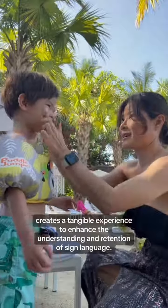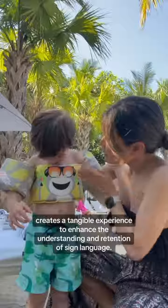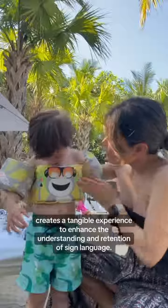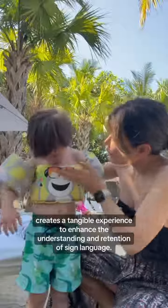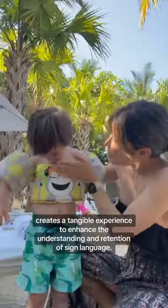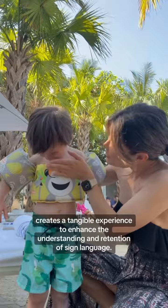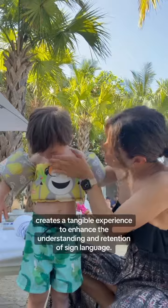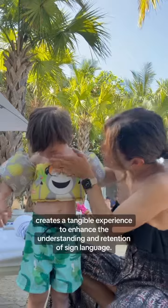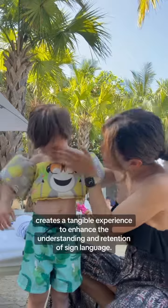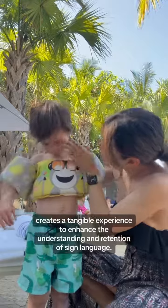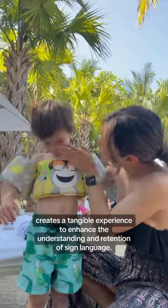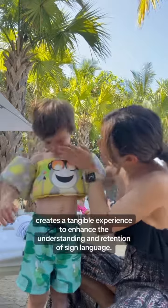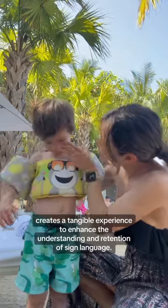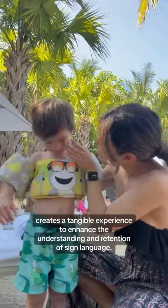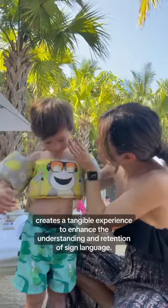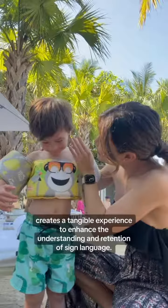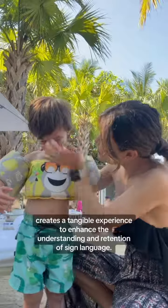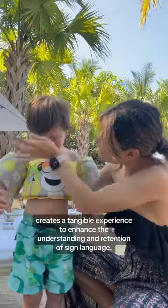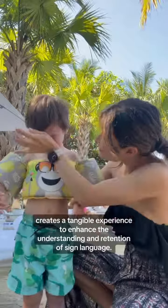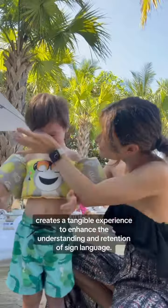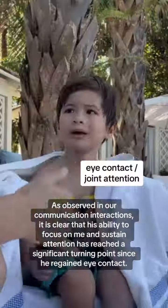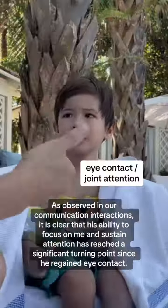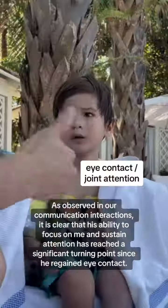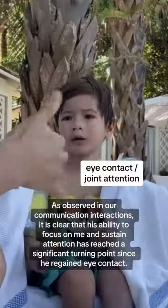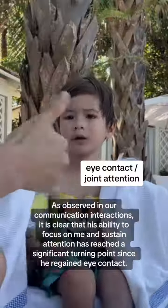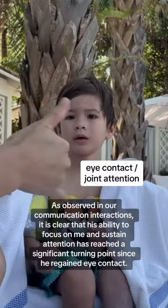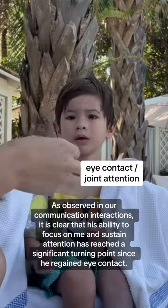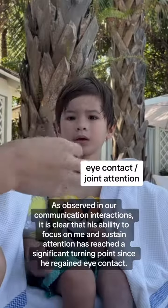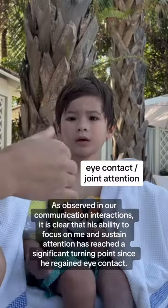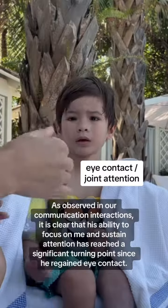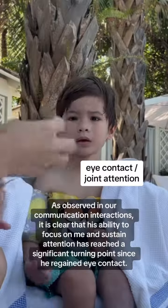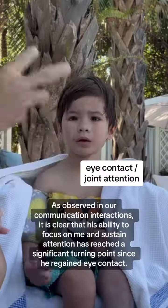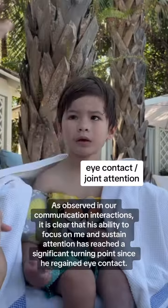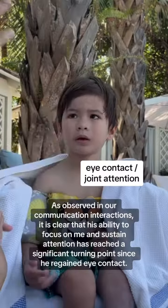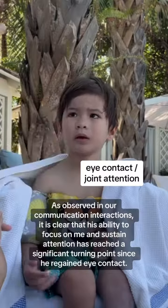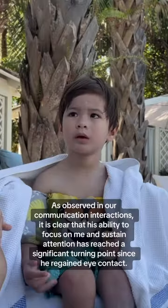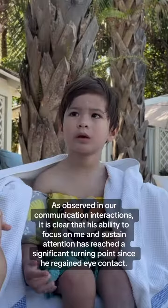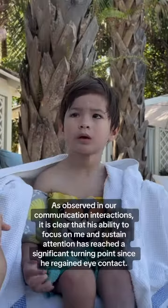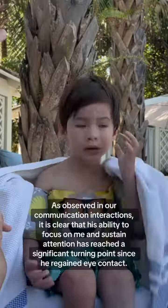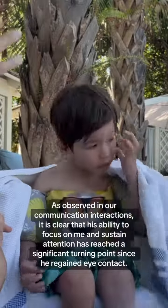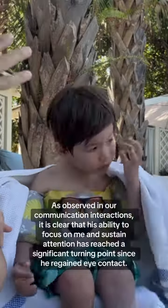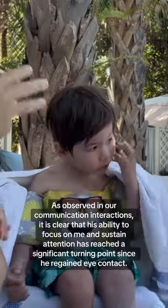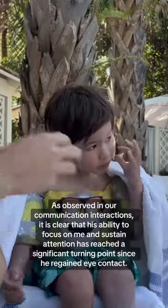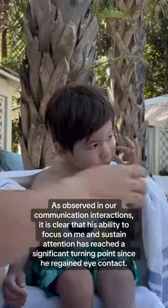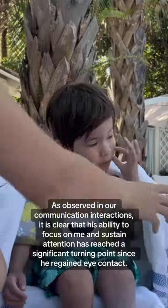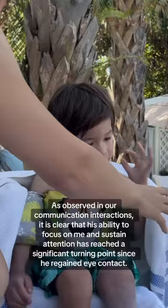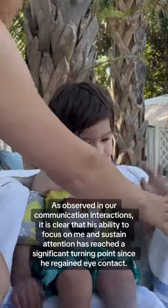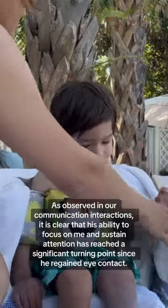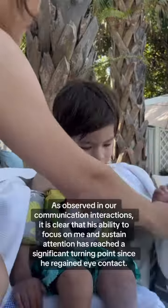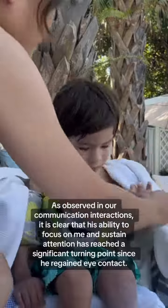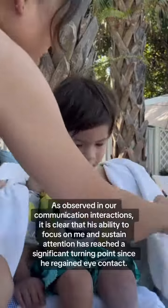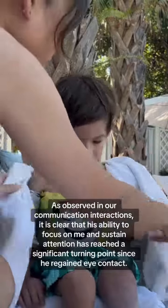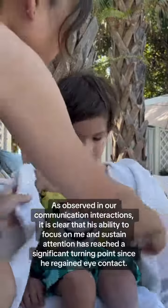Your face is too tiny, I can't do it. You wanna play in the water? Okay, well, Michael,